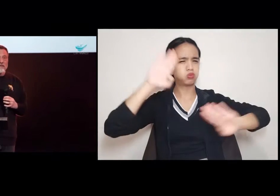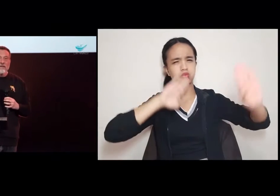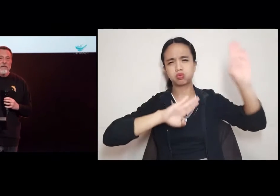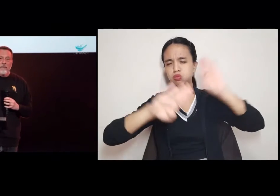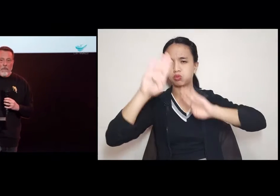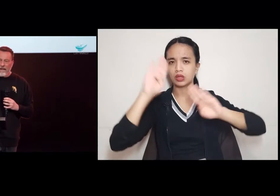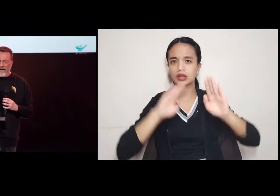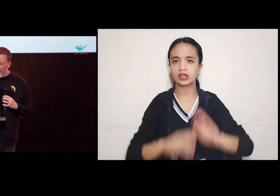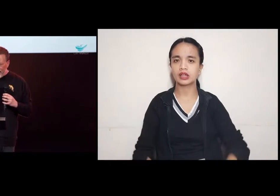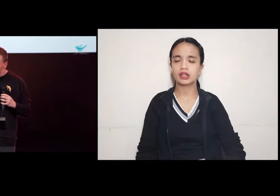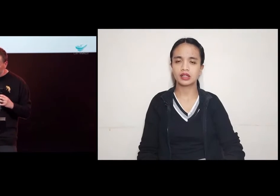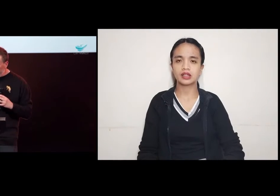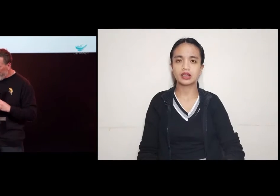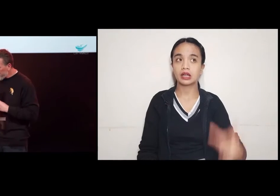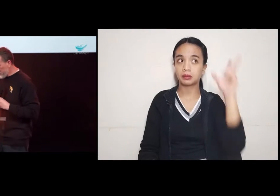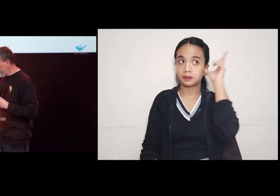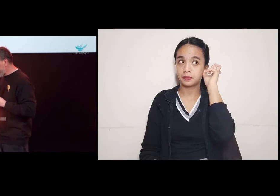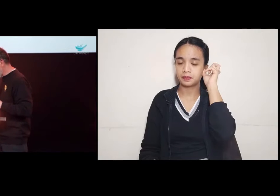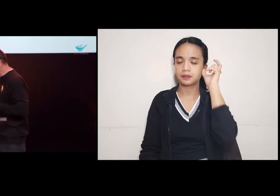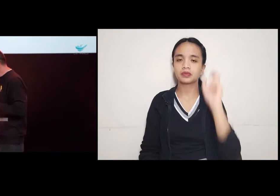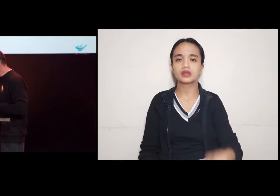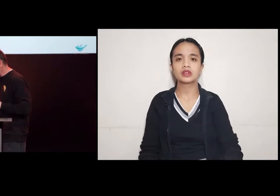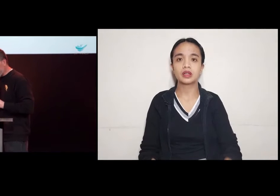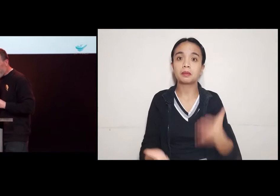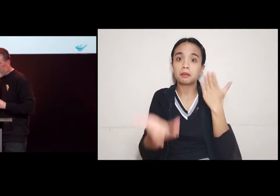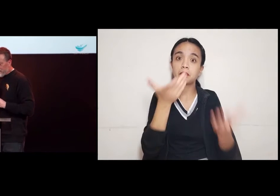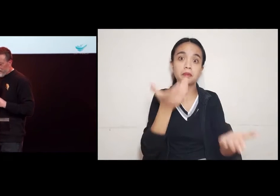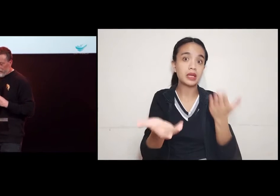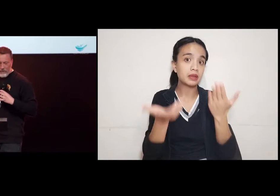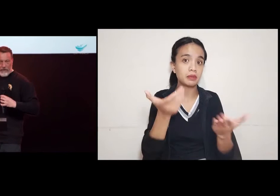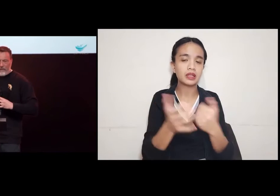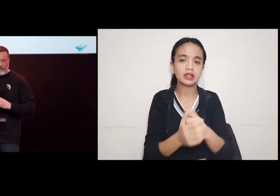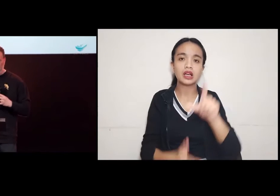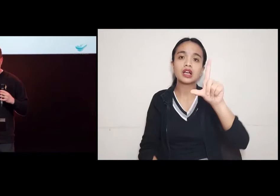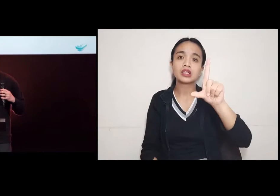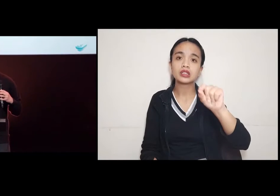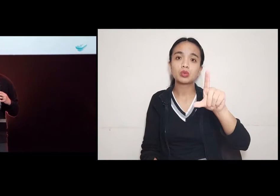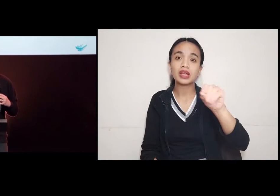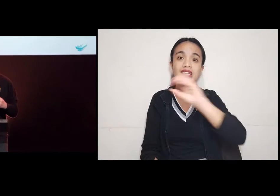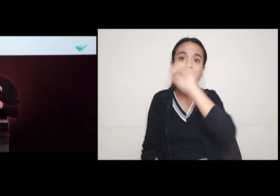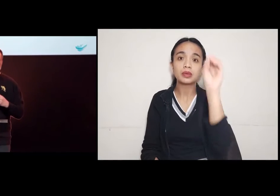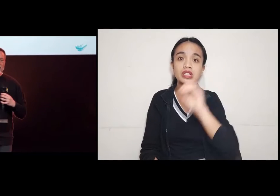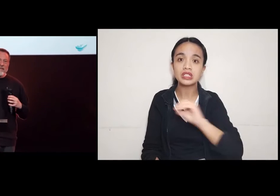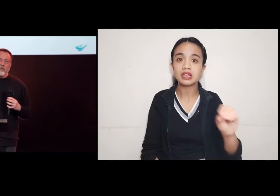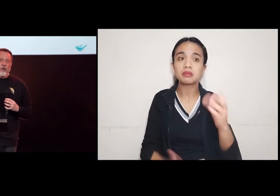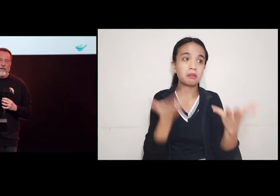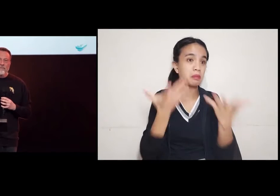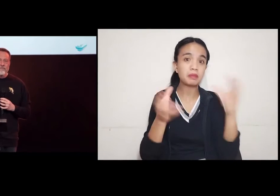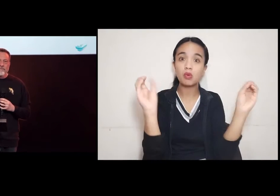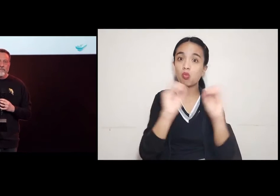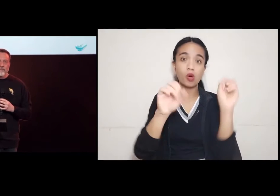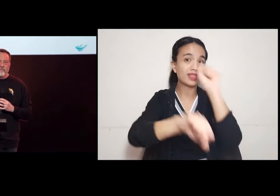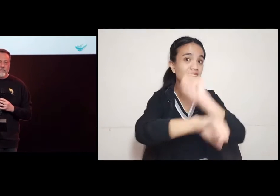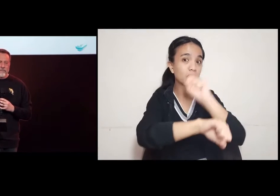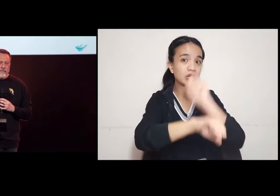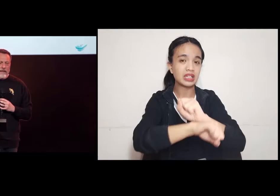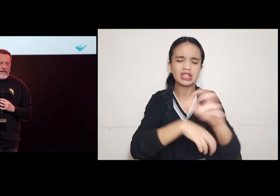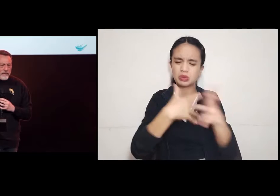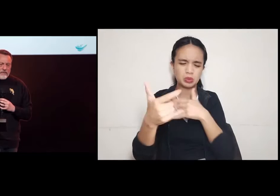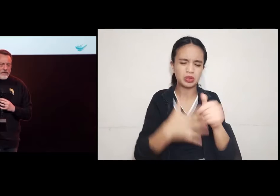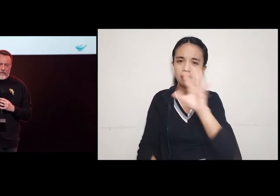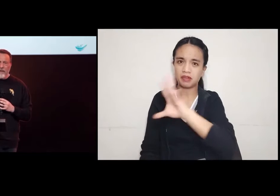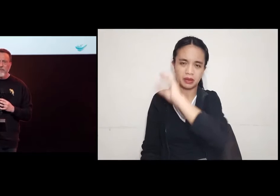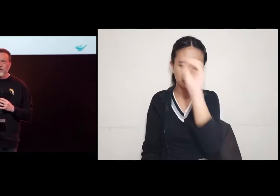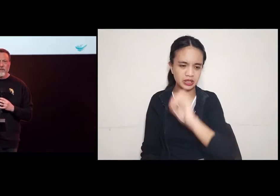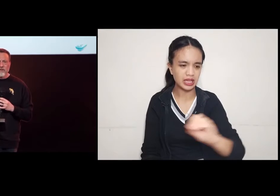crisis. I've heard estimates that we may face up to 20% unemployment,